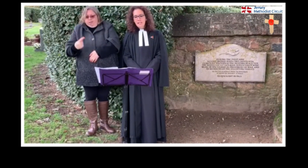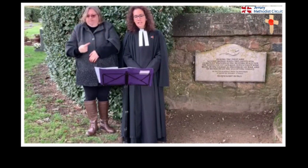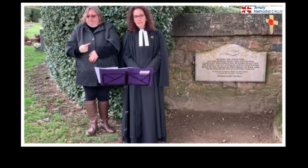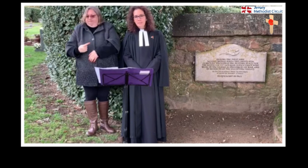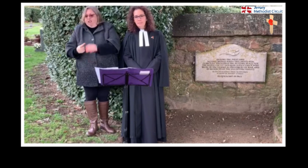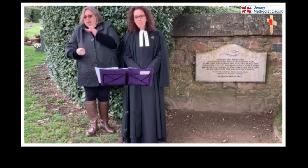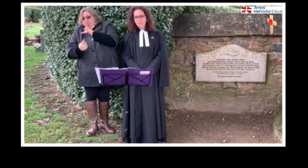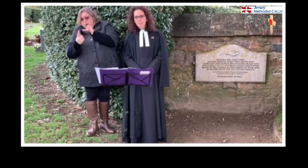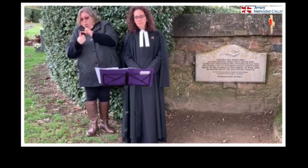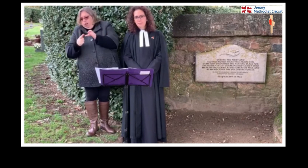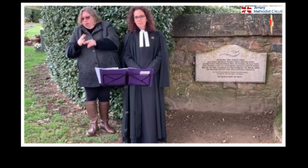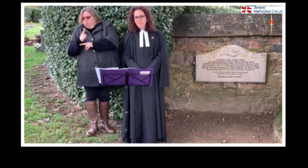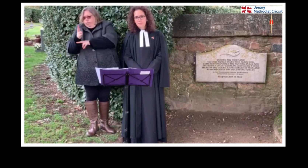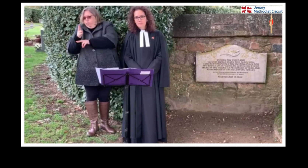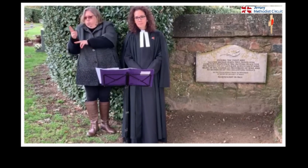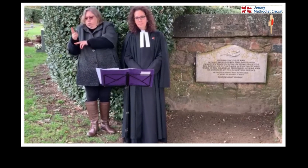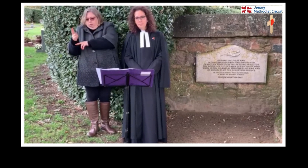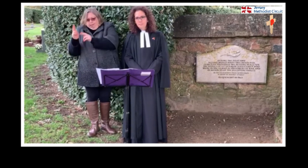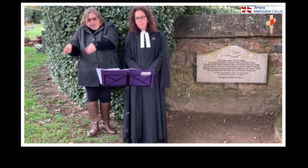not stated.